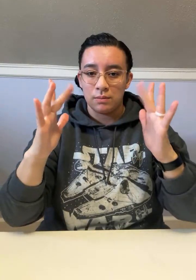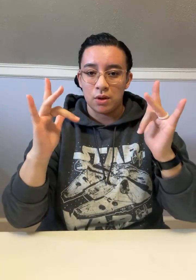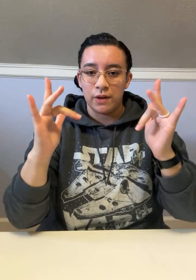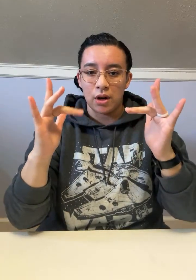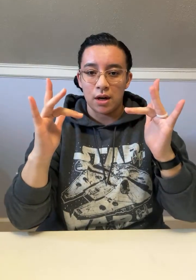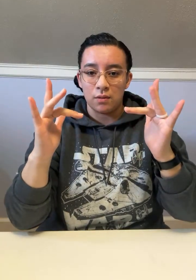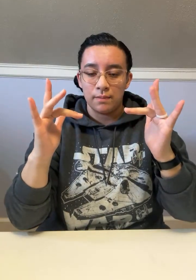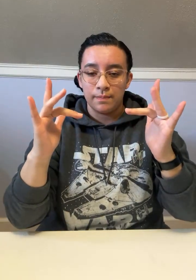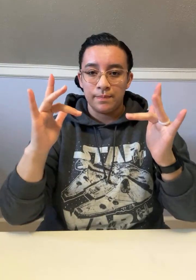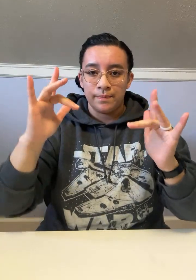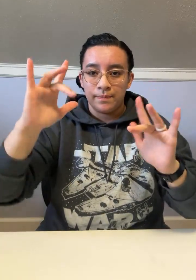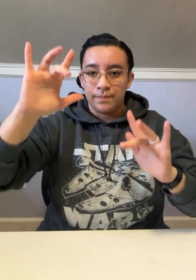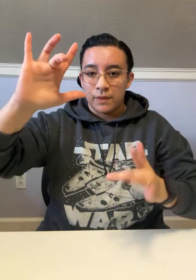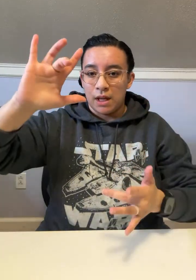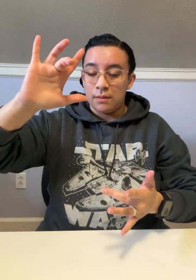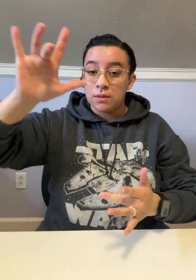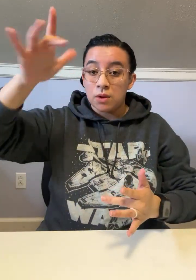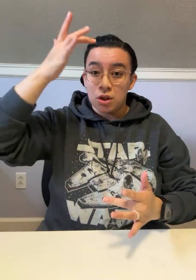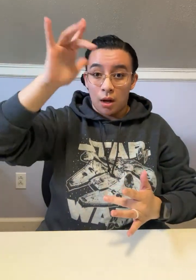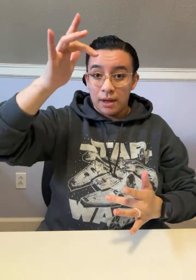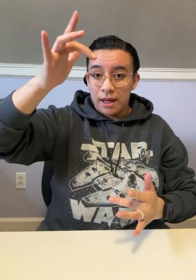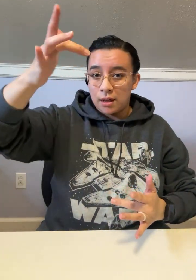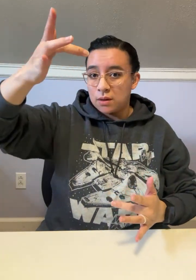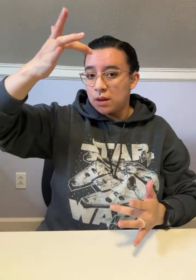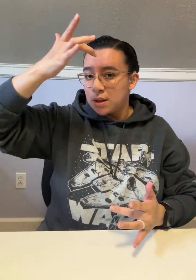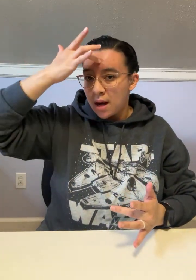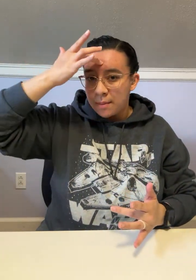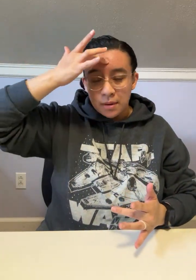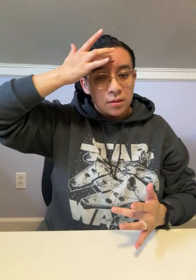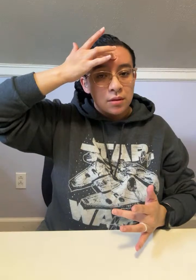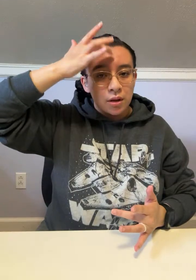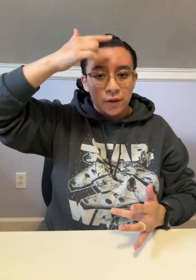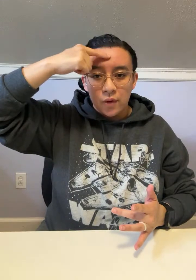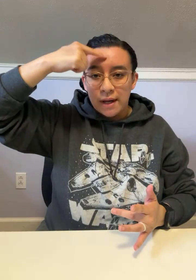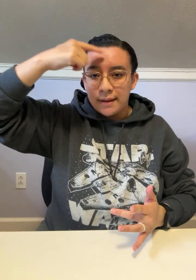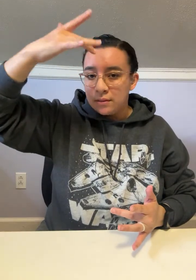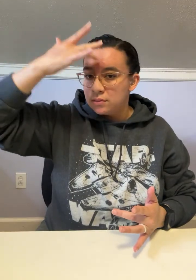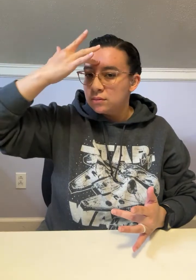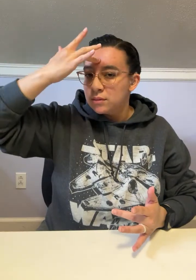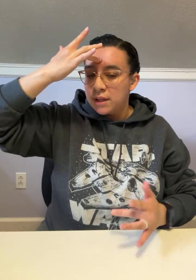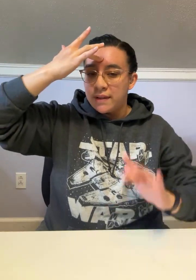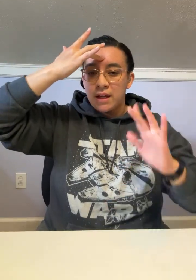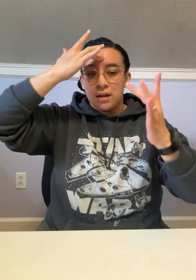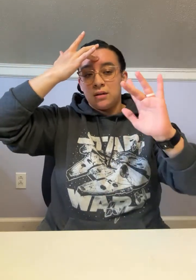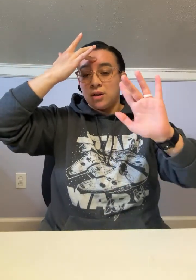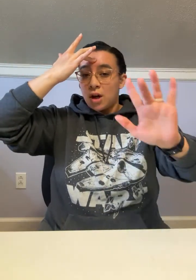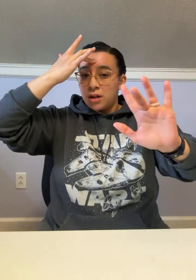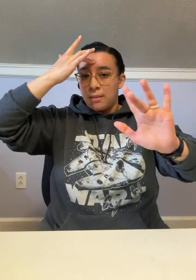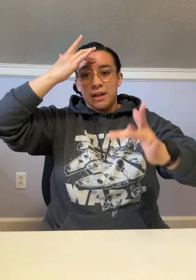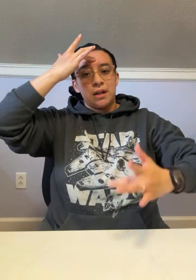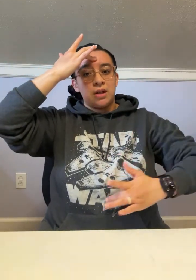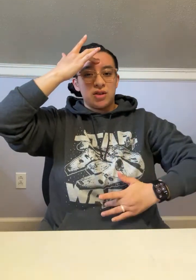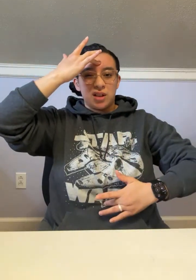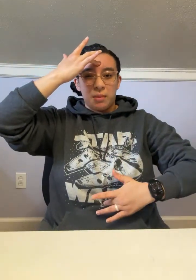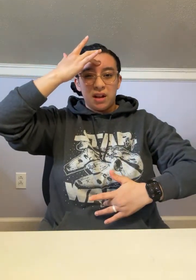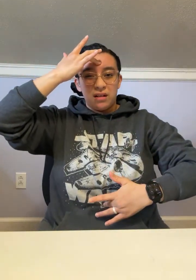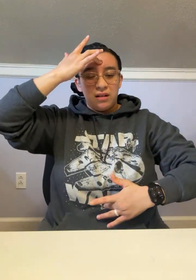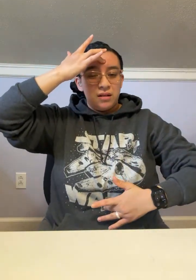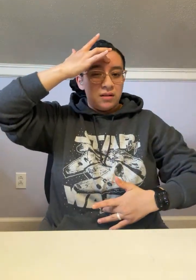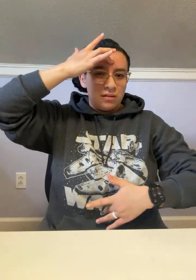finger out. Okay, so the dominant hand goes on top on your forehead, and then your non-dominant on your stomach, like